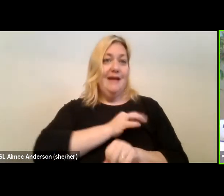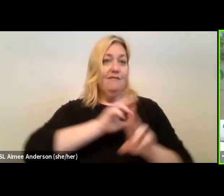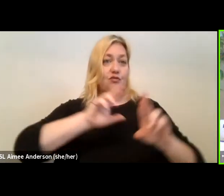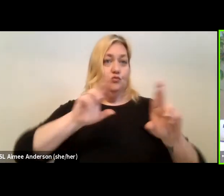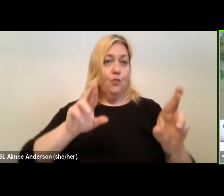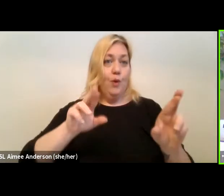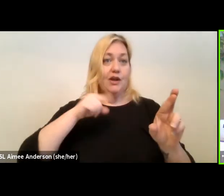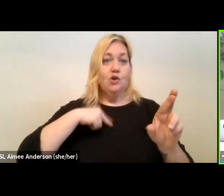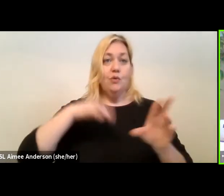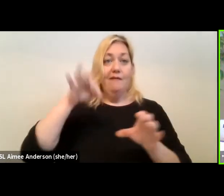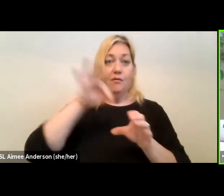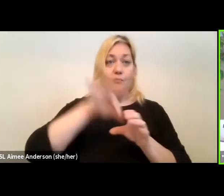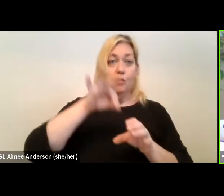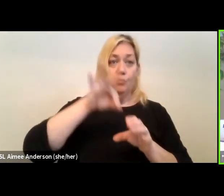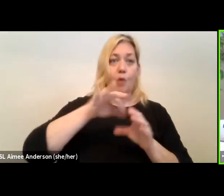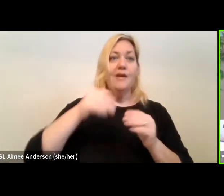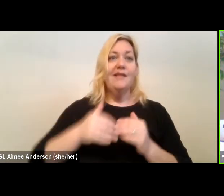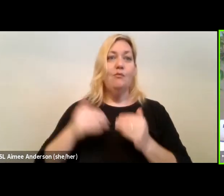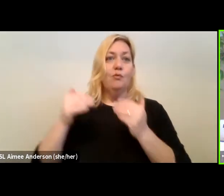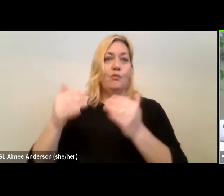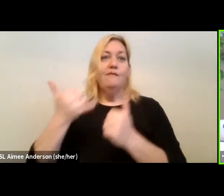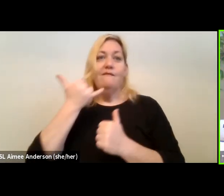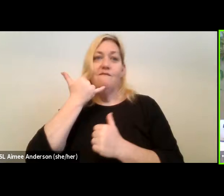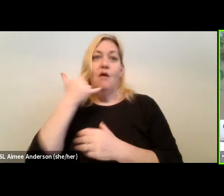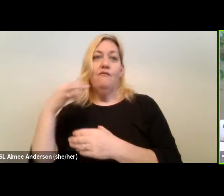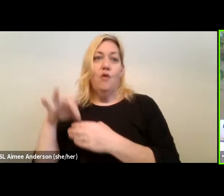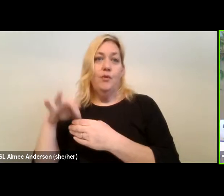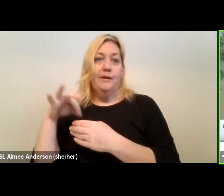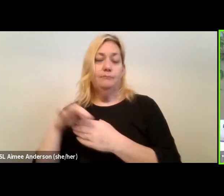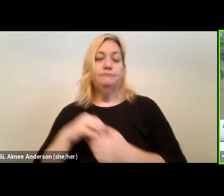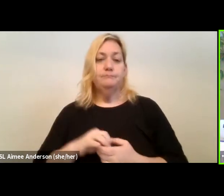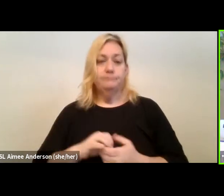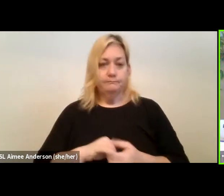will have a poll vote, then we will move to phone voting.